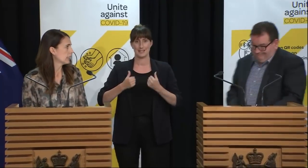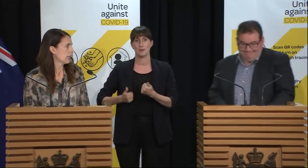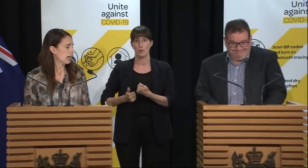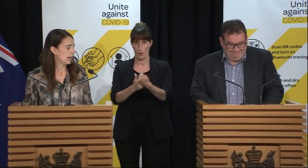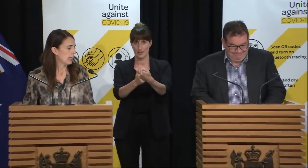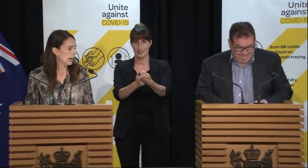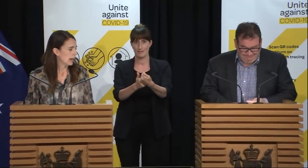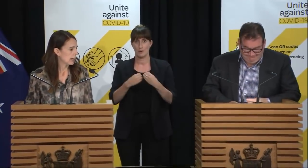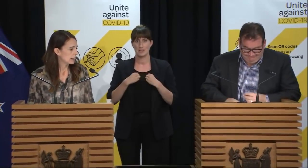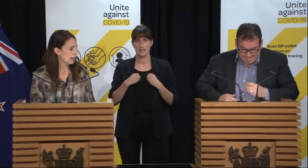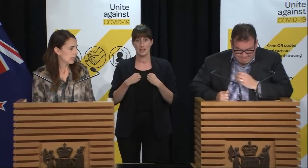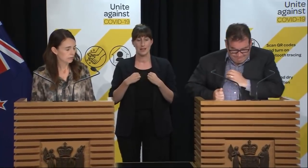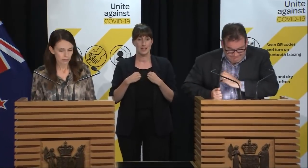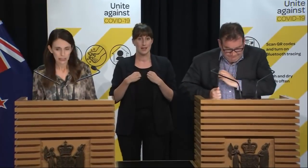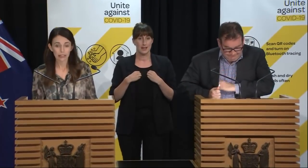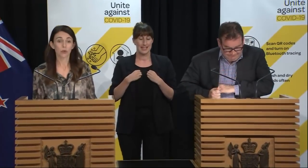7-day